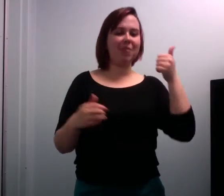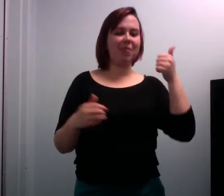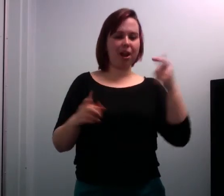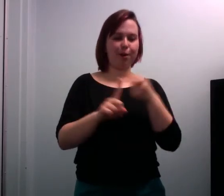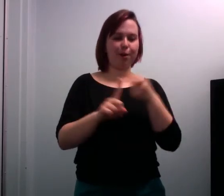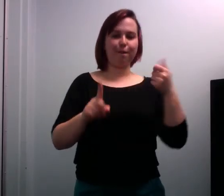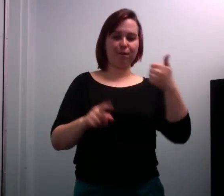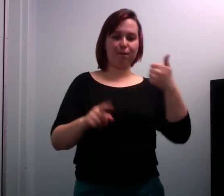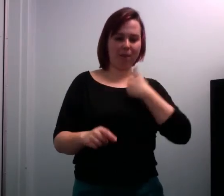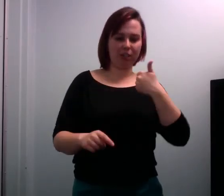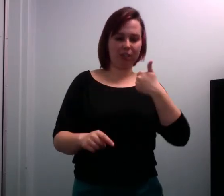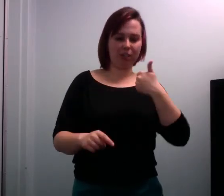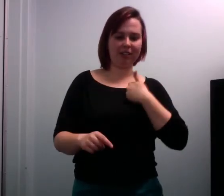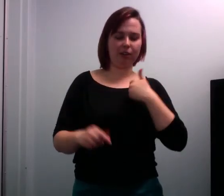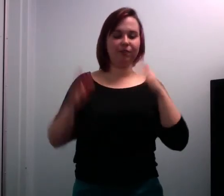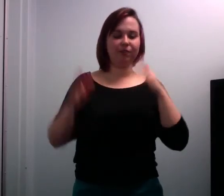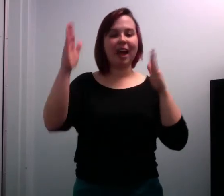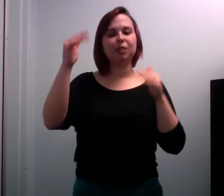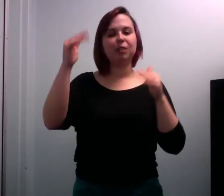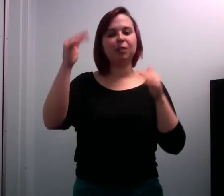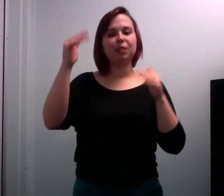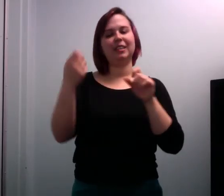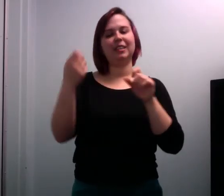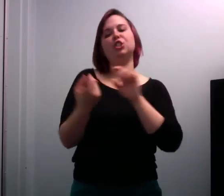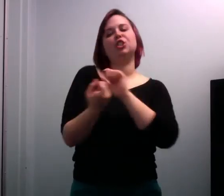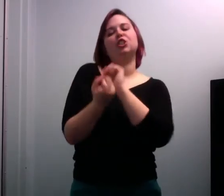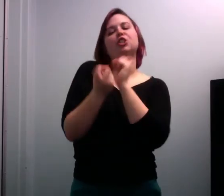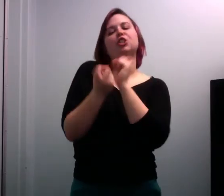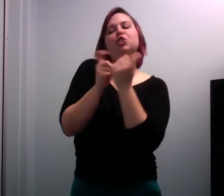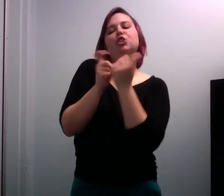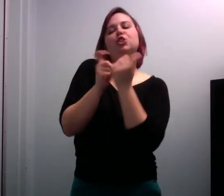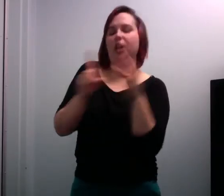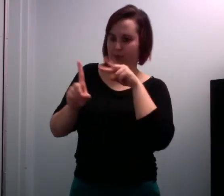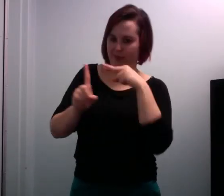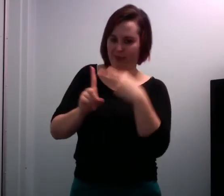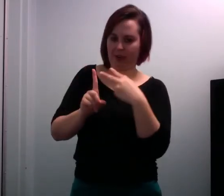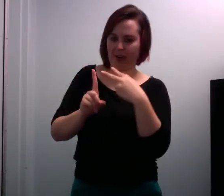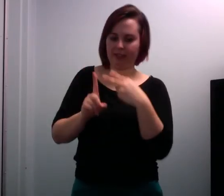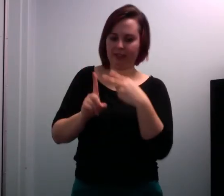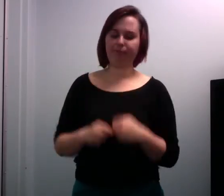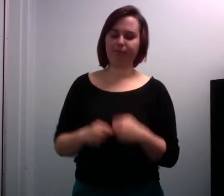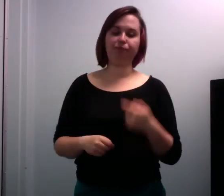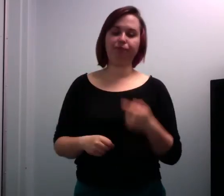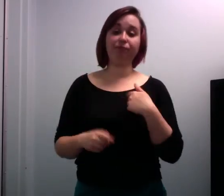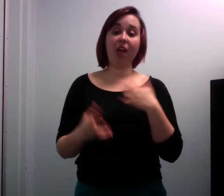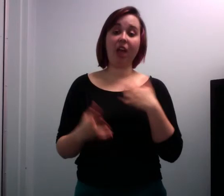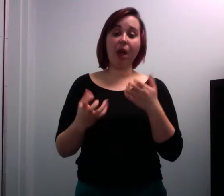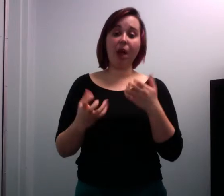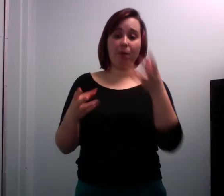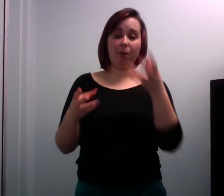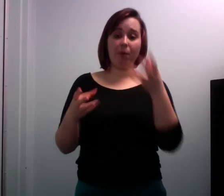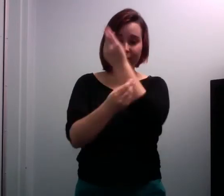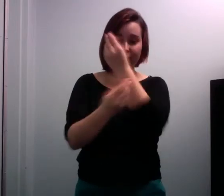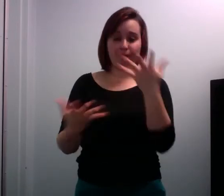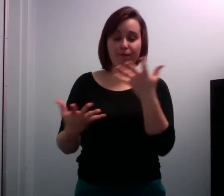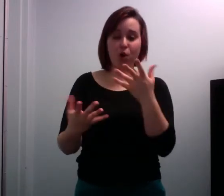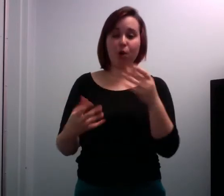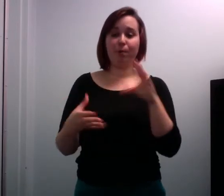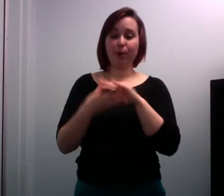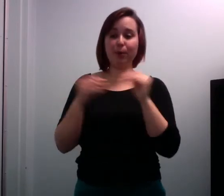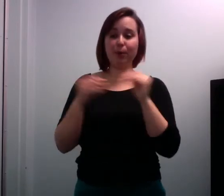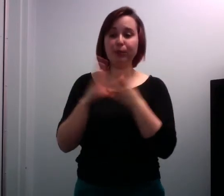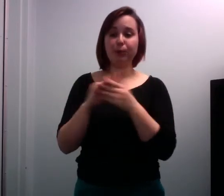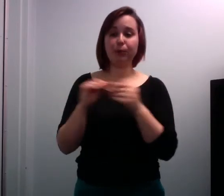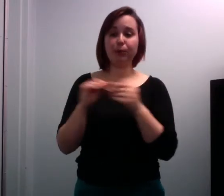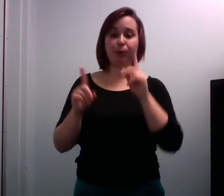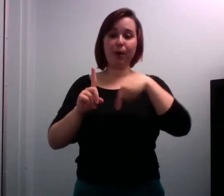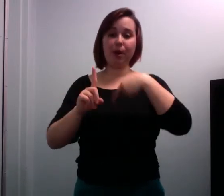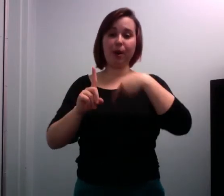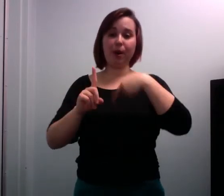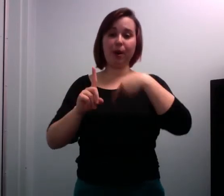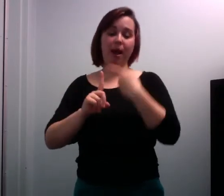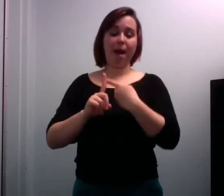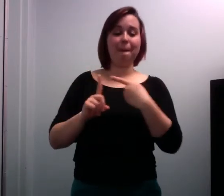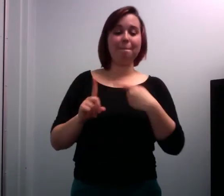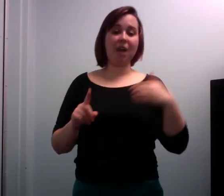story with you about a young man who took the Scholastic Aptitude Test, the SAT, as part of the college entrance